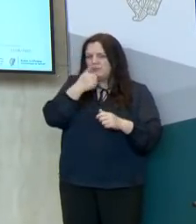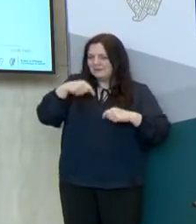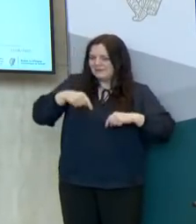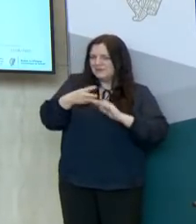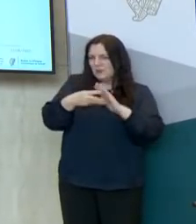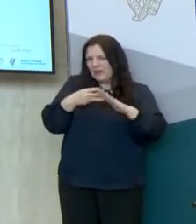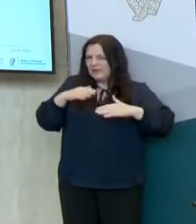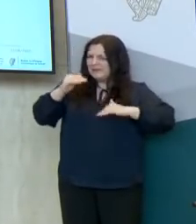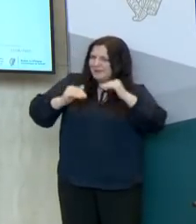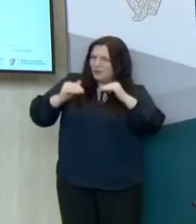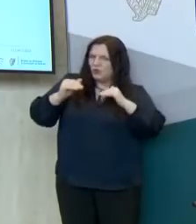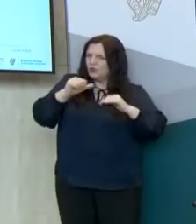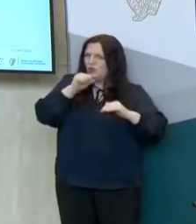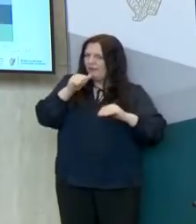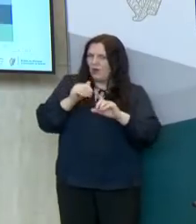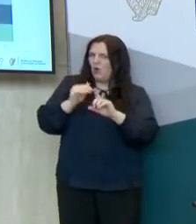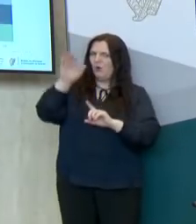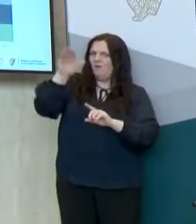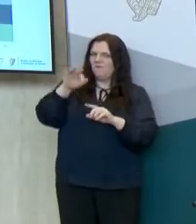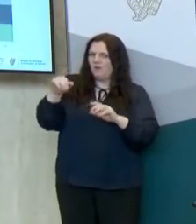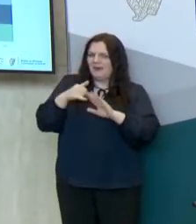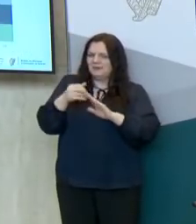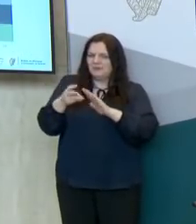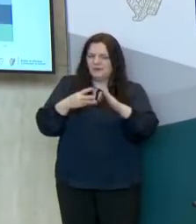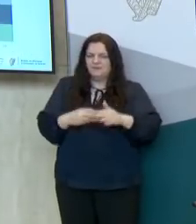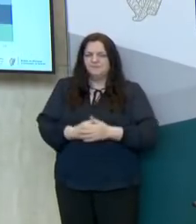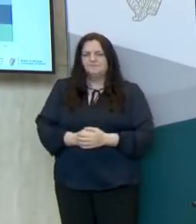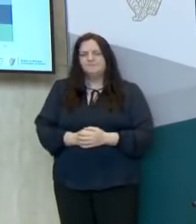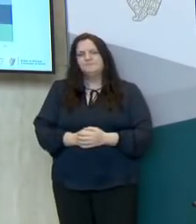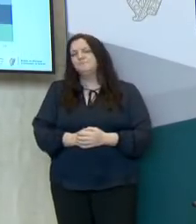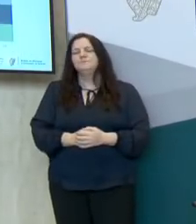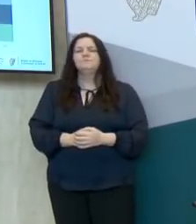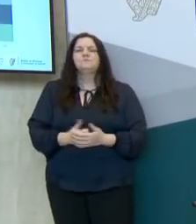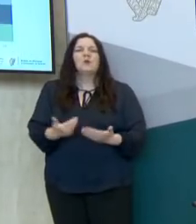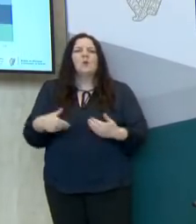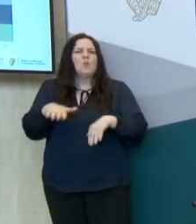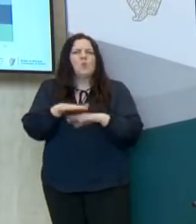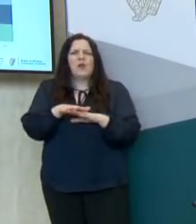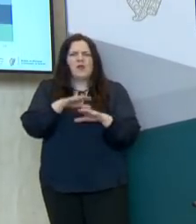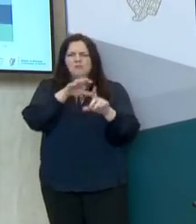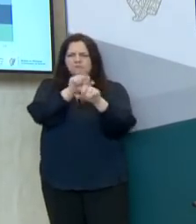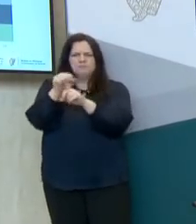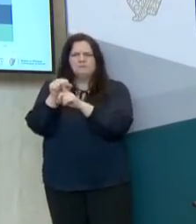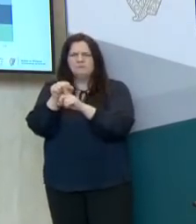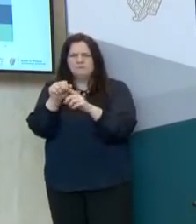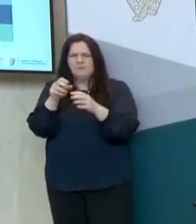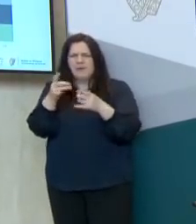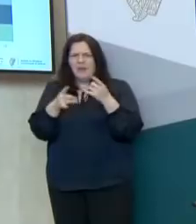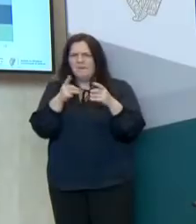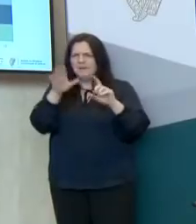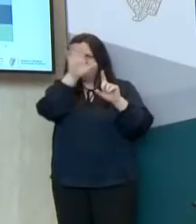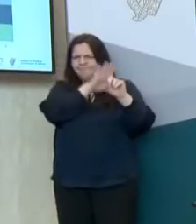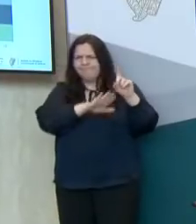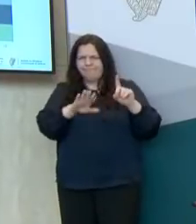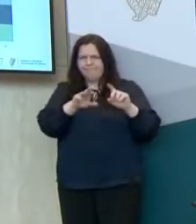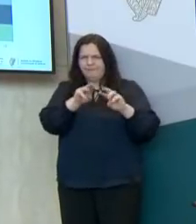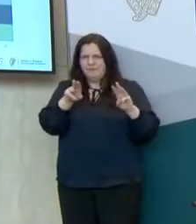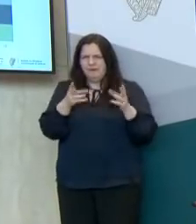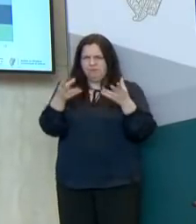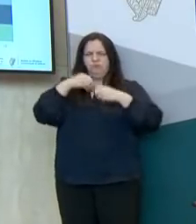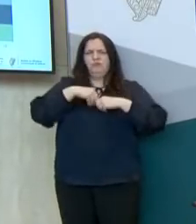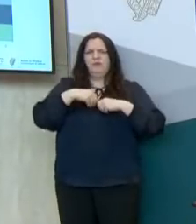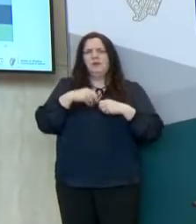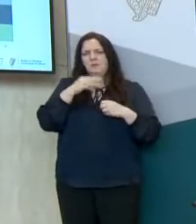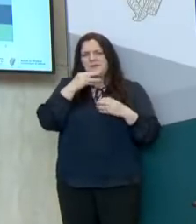last week, not an increase on last week. Where these cases are rising, we're obviously watching that very closely. Very